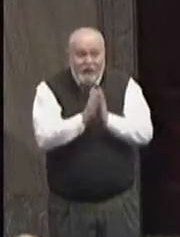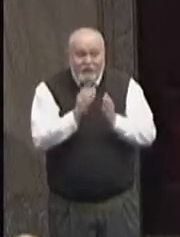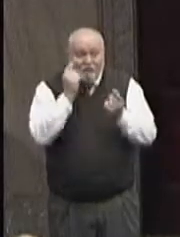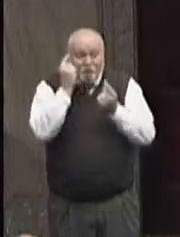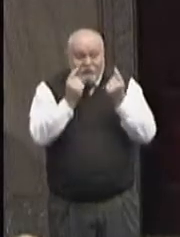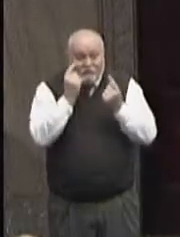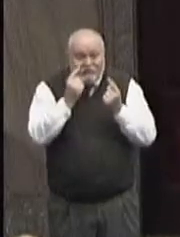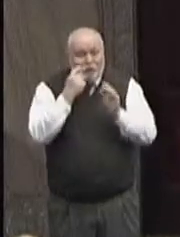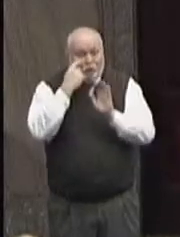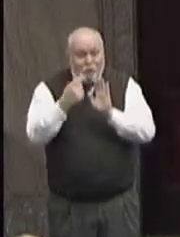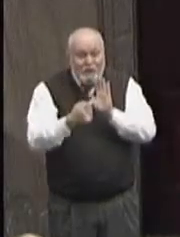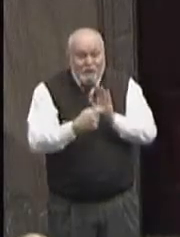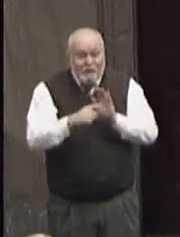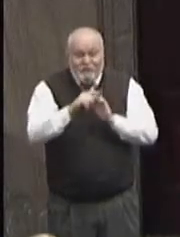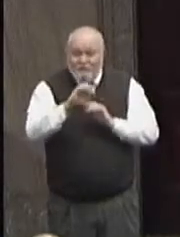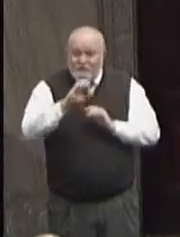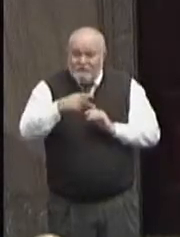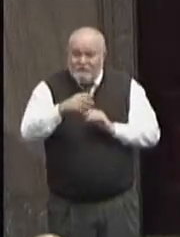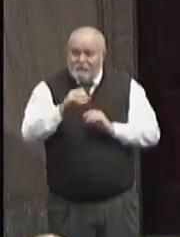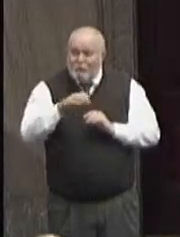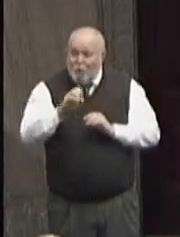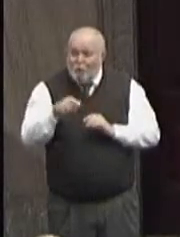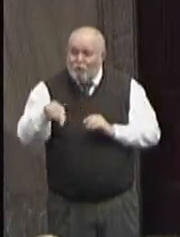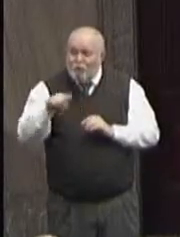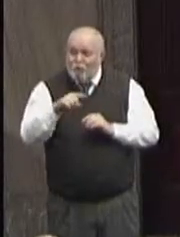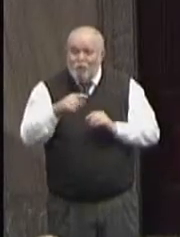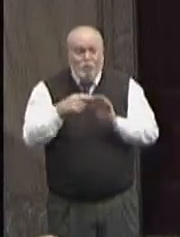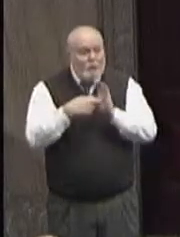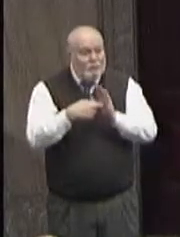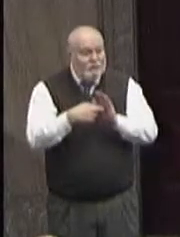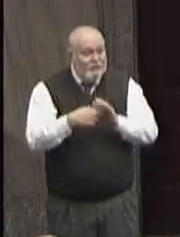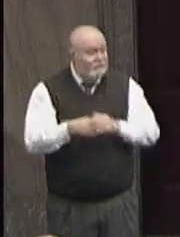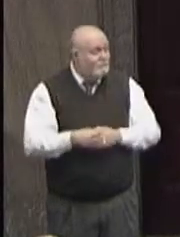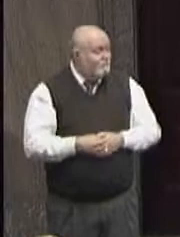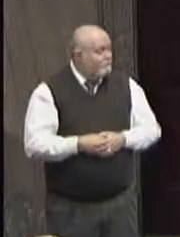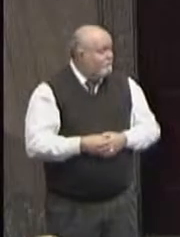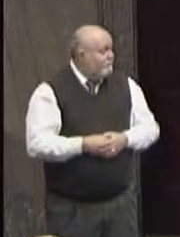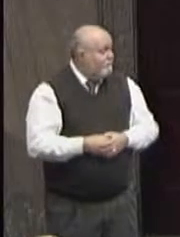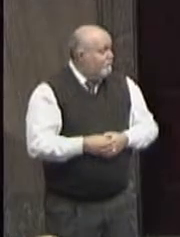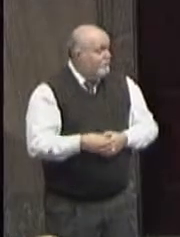consider acknowledging the zip codes you represent in any way you feel comfortable.